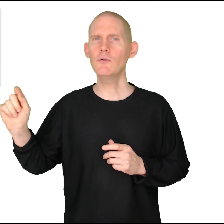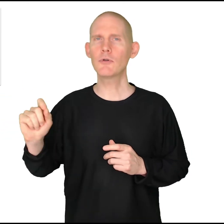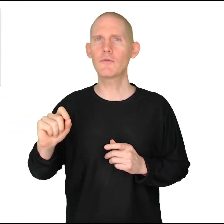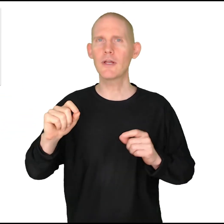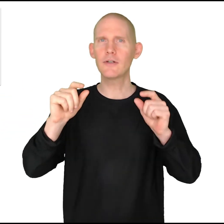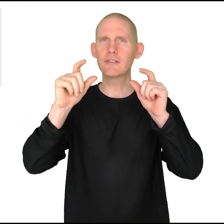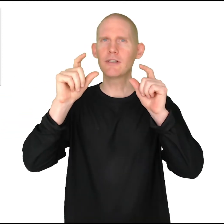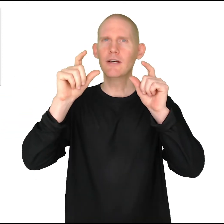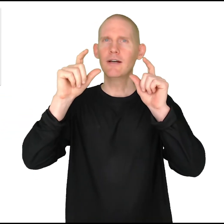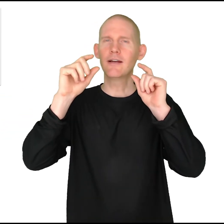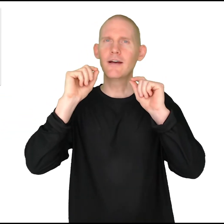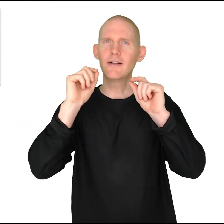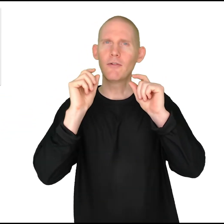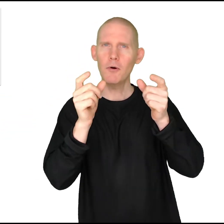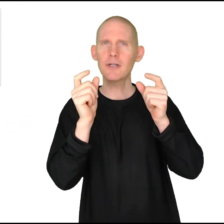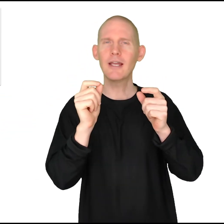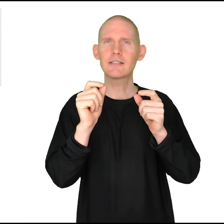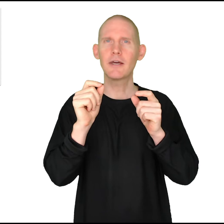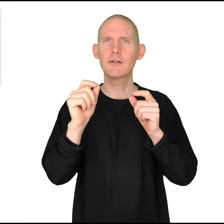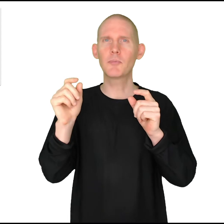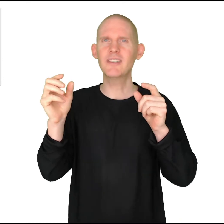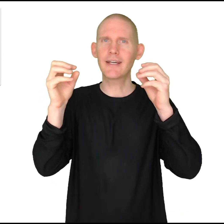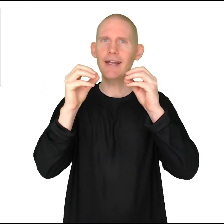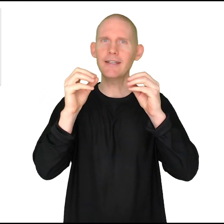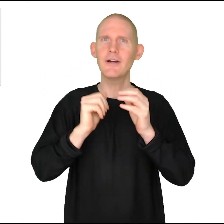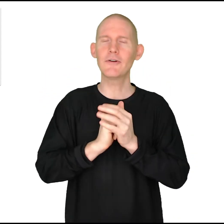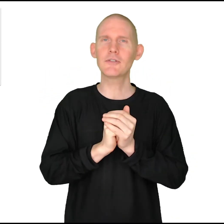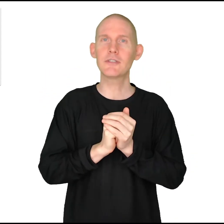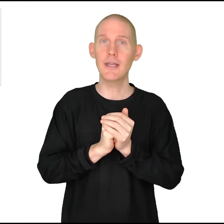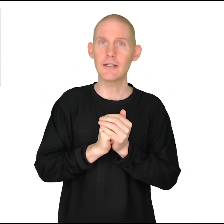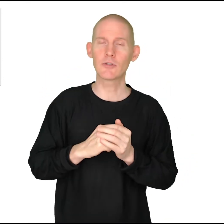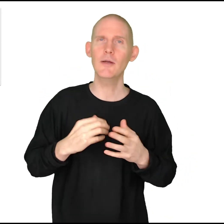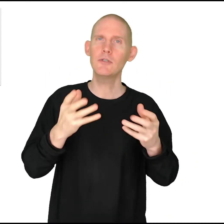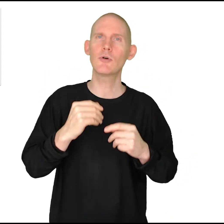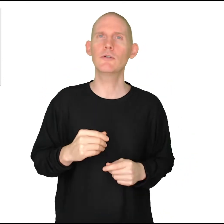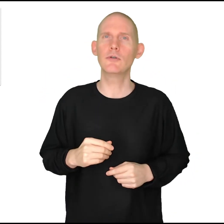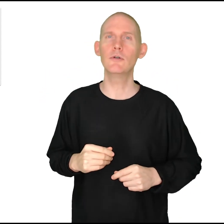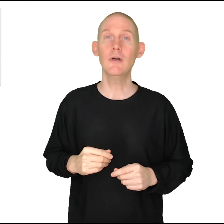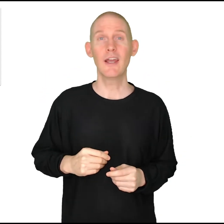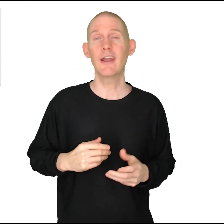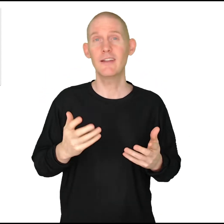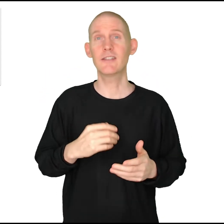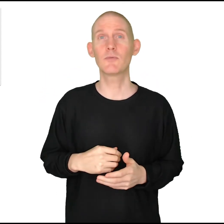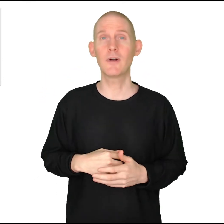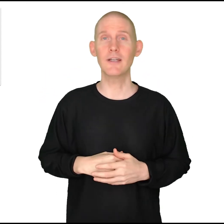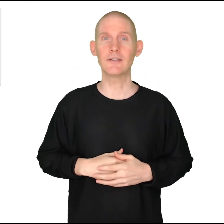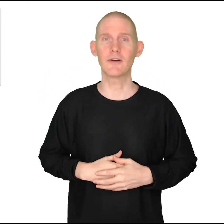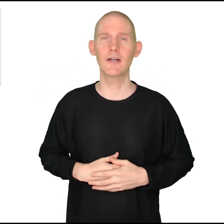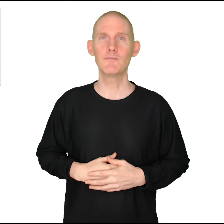over there is lowercase letters, but it's connected to understand. So let me show it to you, and this is what it is, all right?